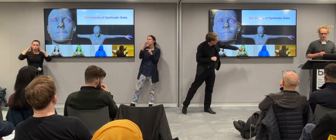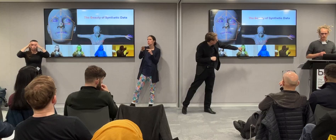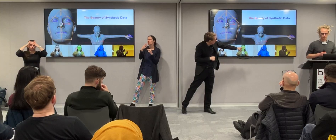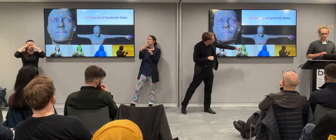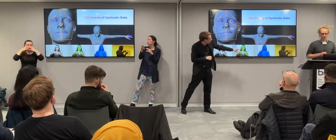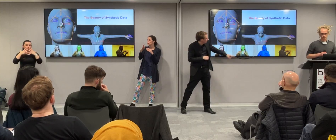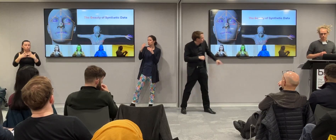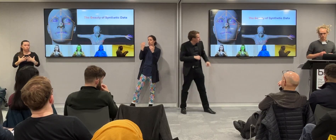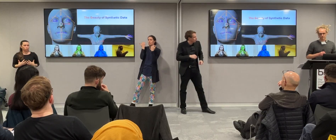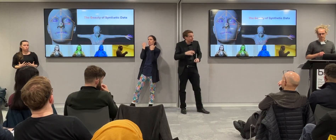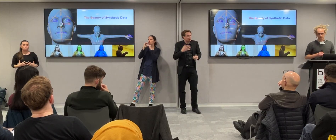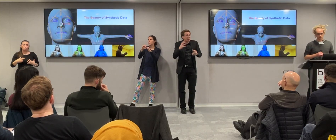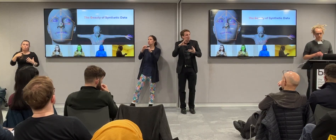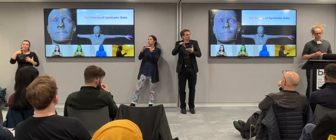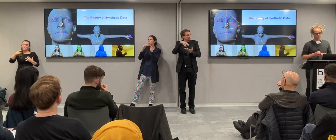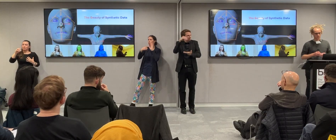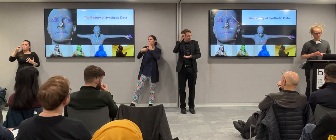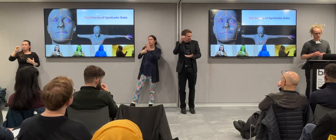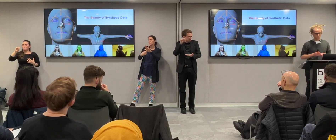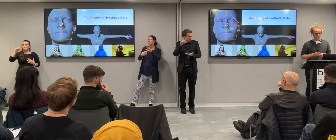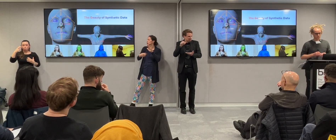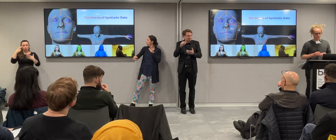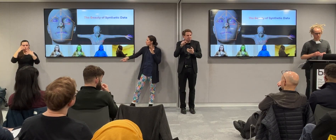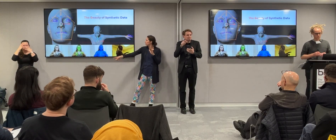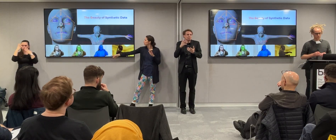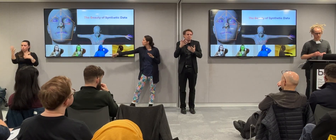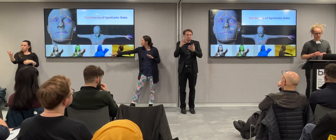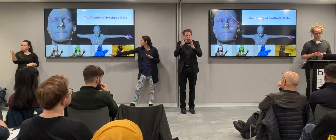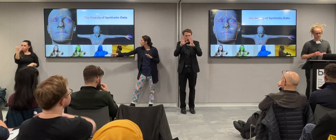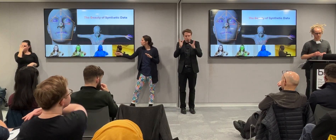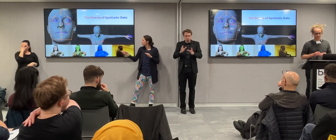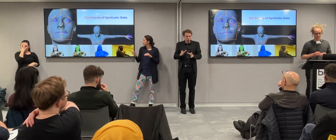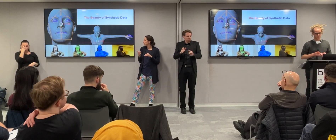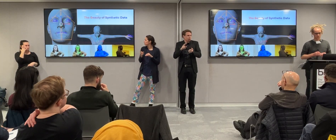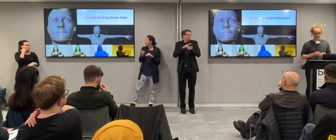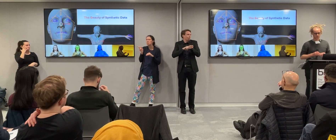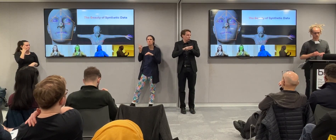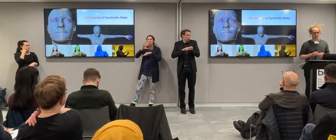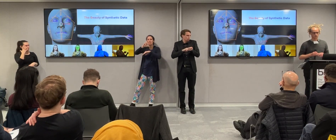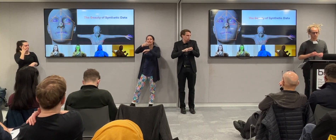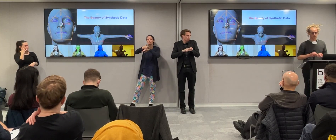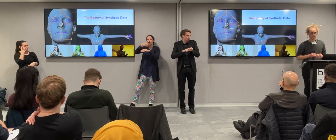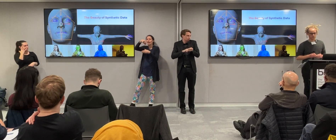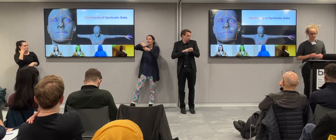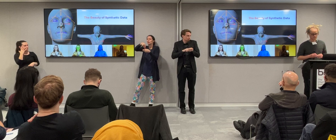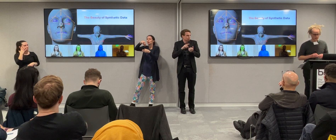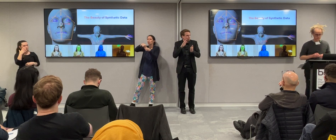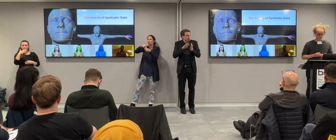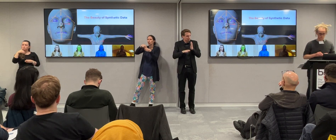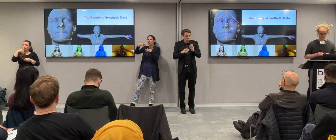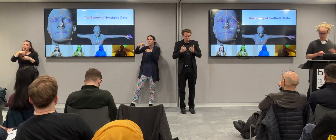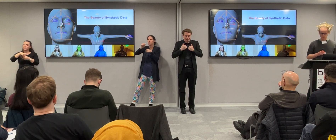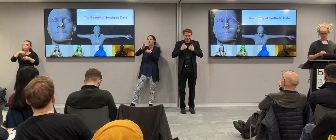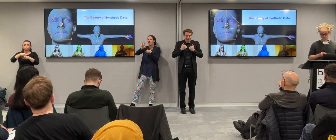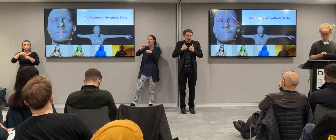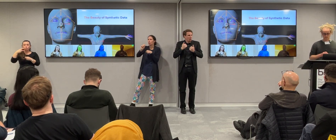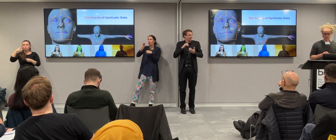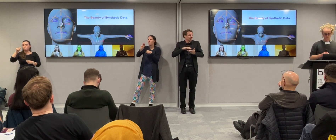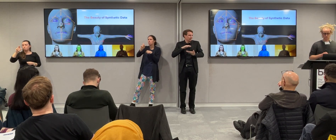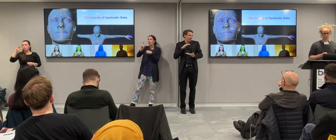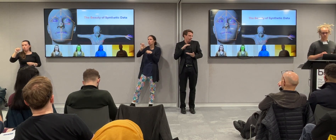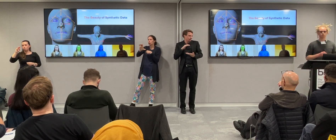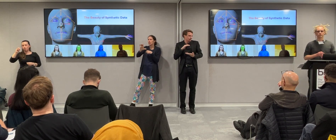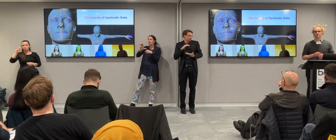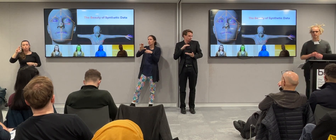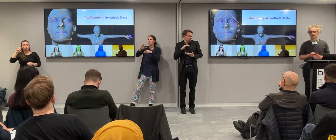parametric mesh representation, which is based on our internal parametric stack, which is very similar